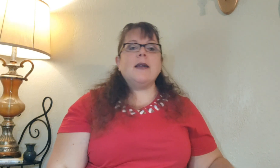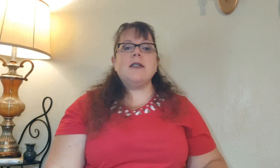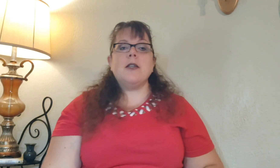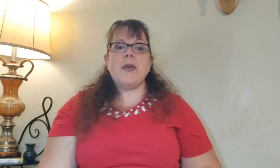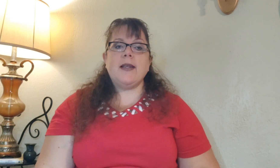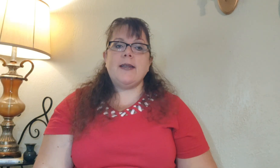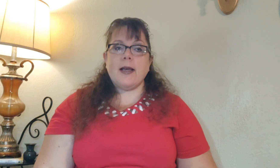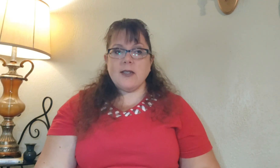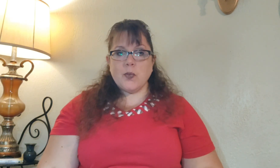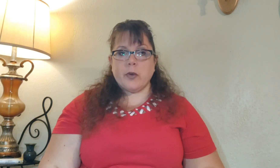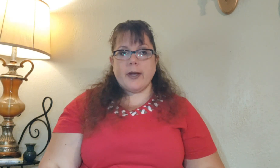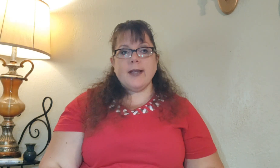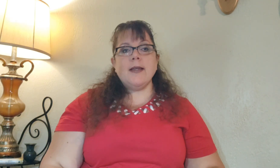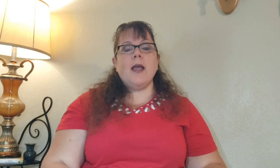And to be desperate,